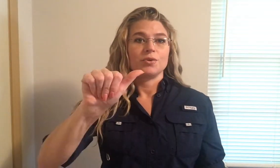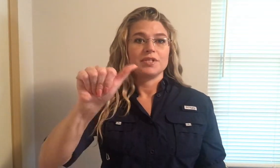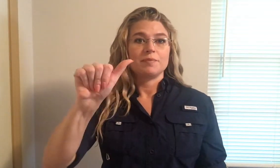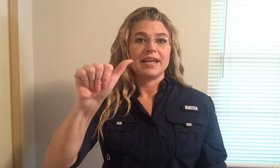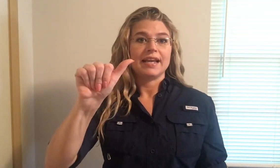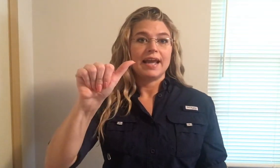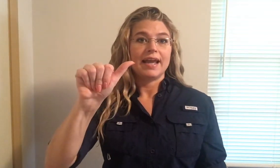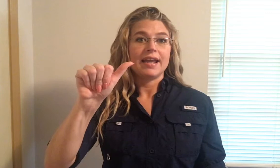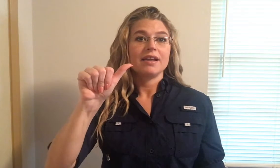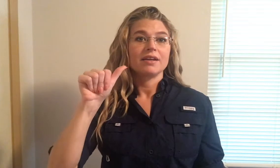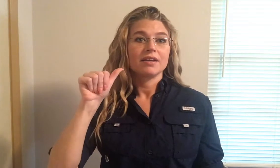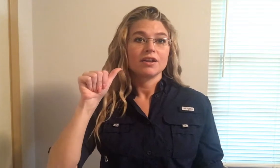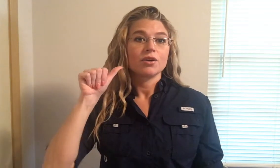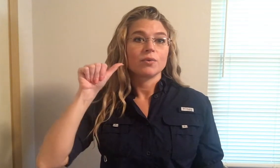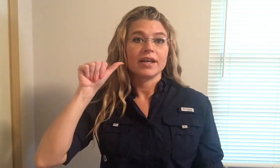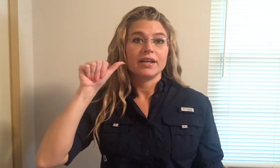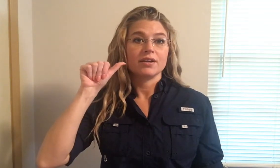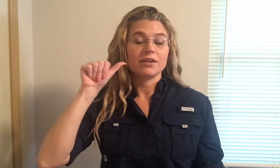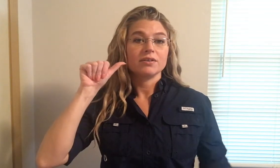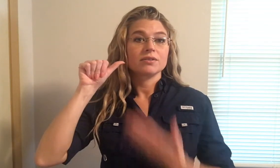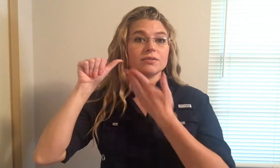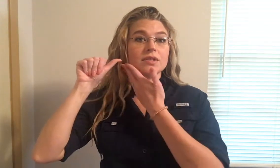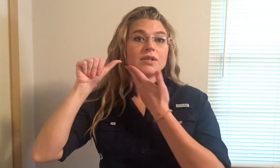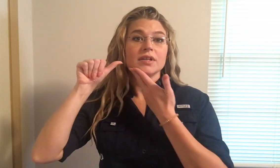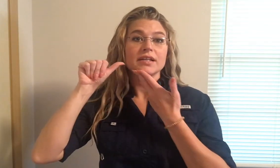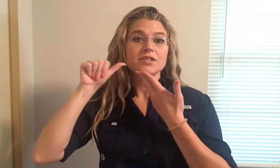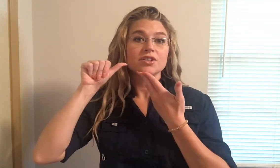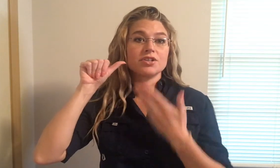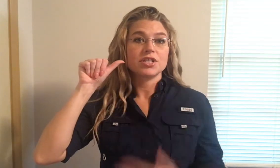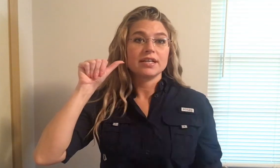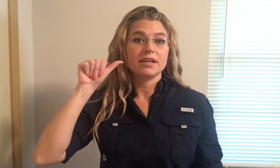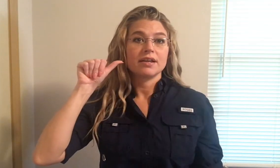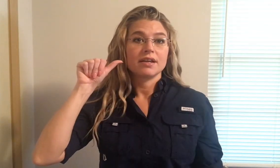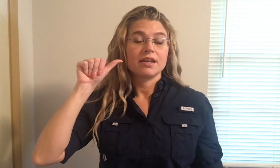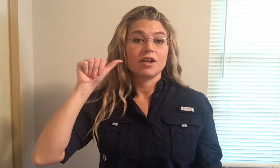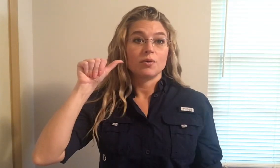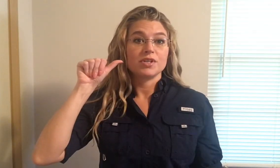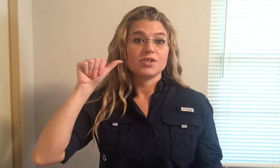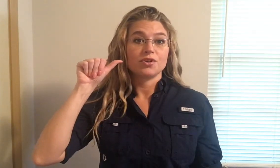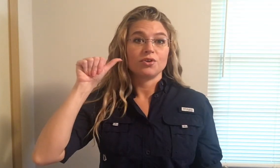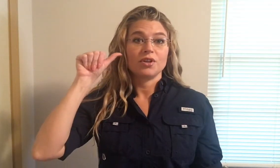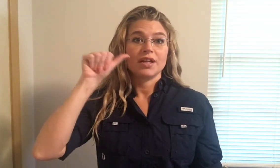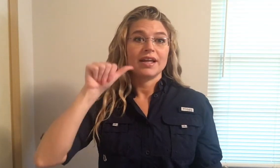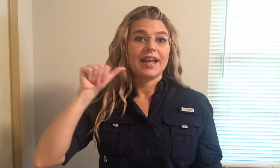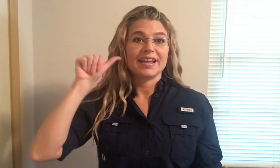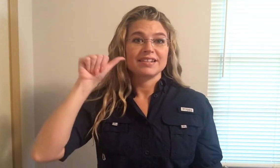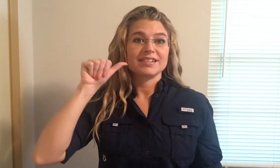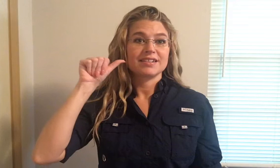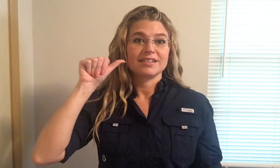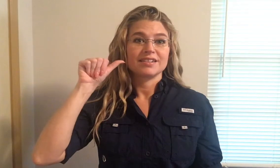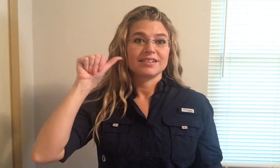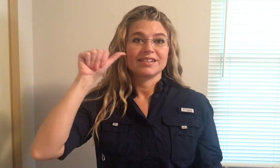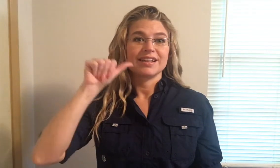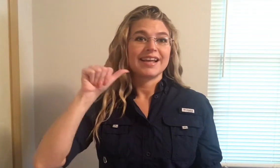to make an A right here next to your cheek and go in a circle, aunt,